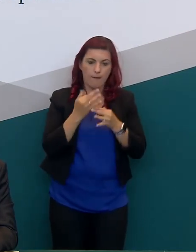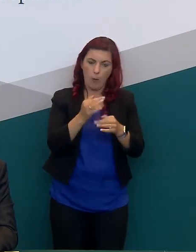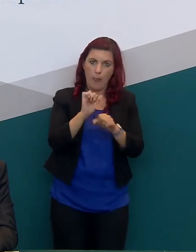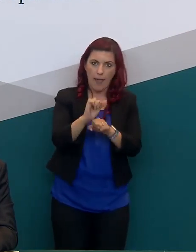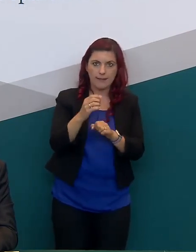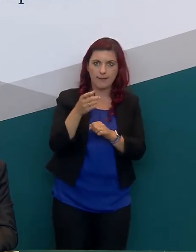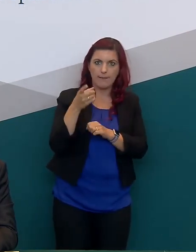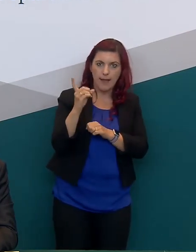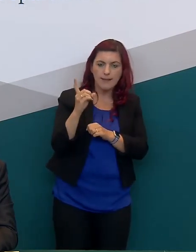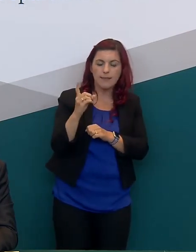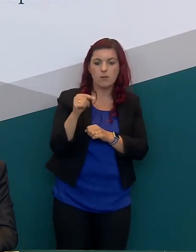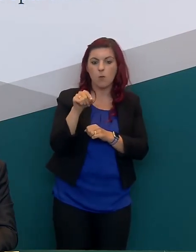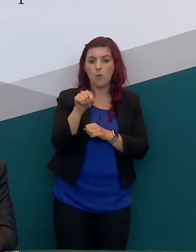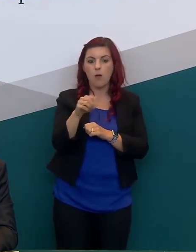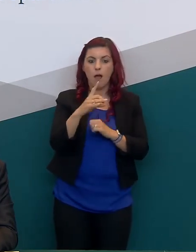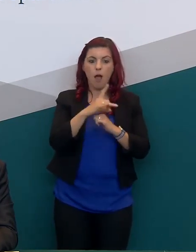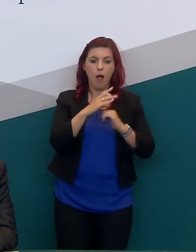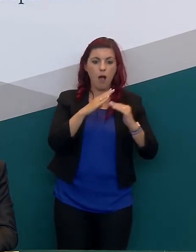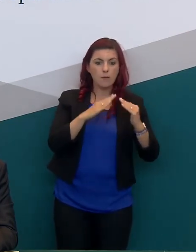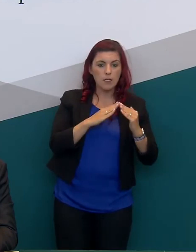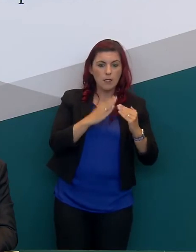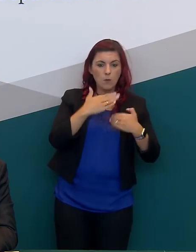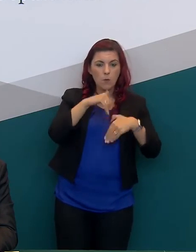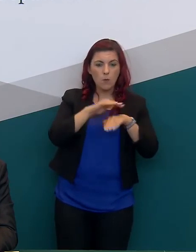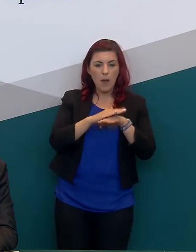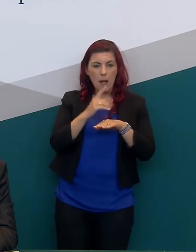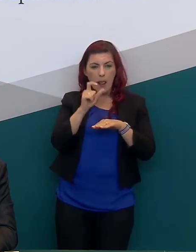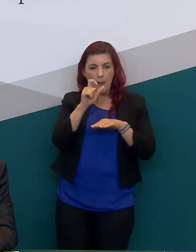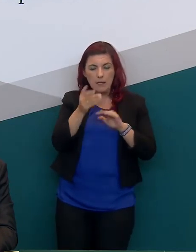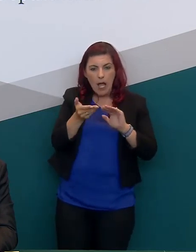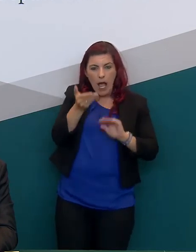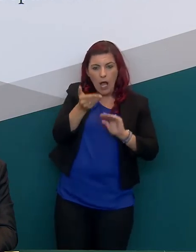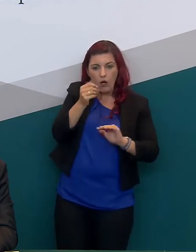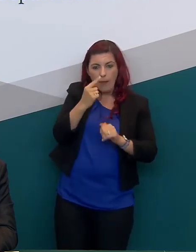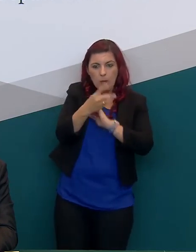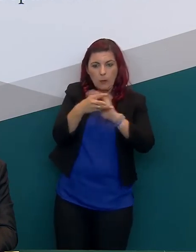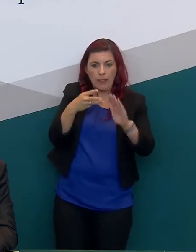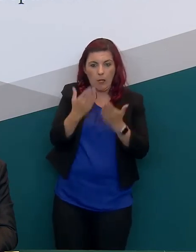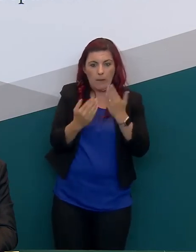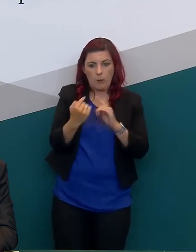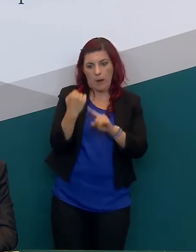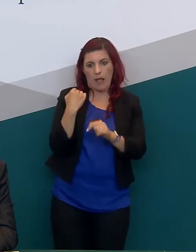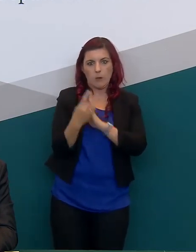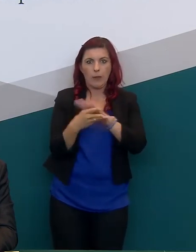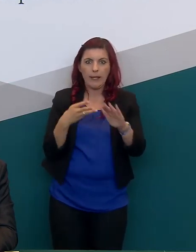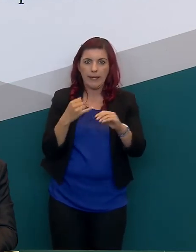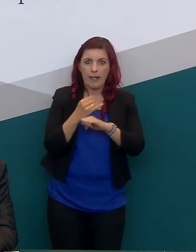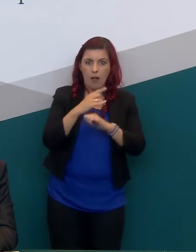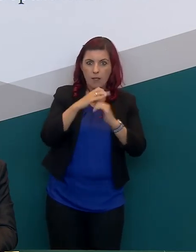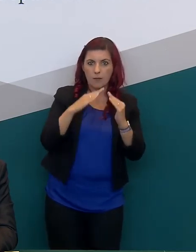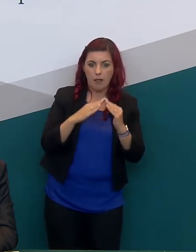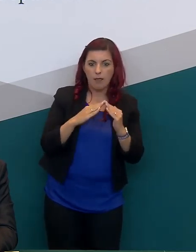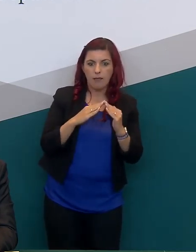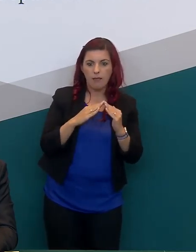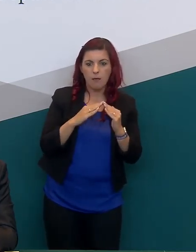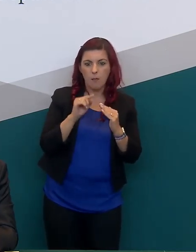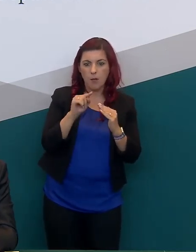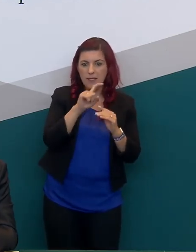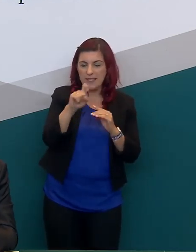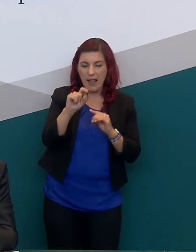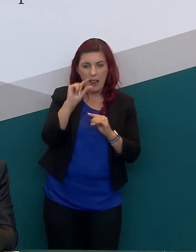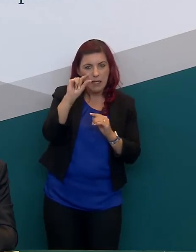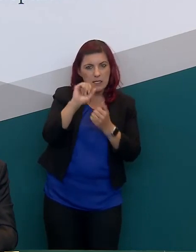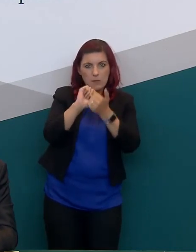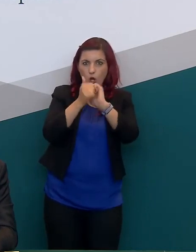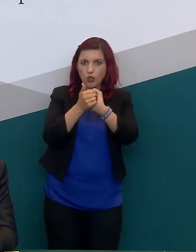possible that the reproduction number is a little bit higher this week than it was the last week. If that's the case, it's marginal. And as I